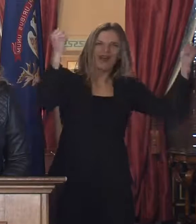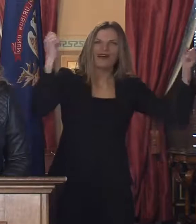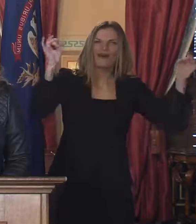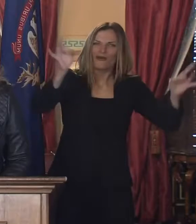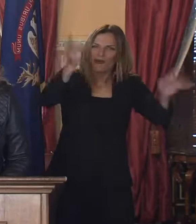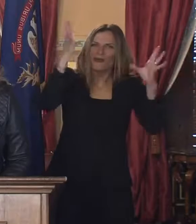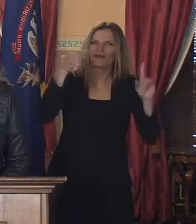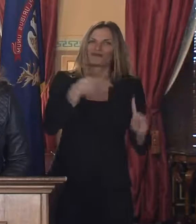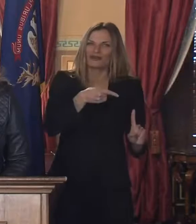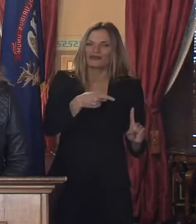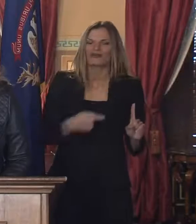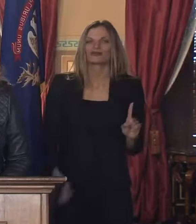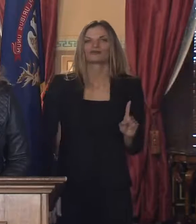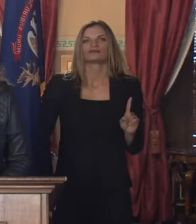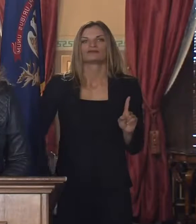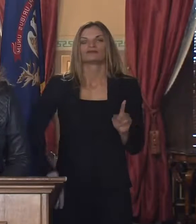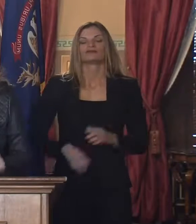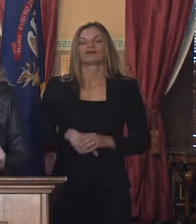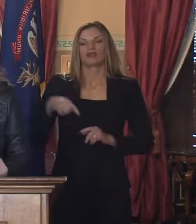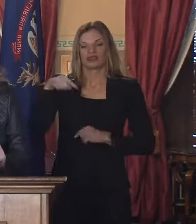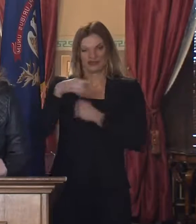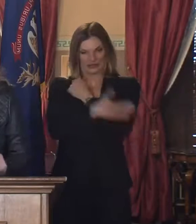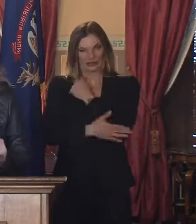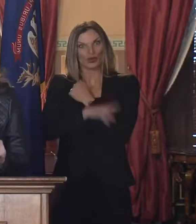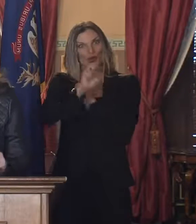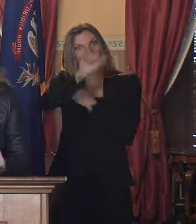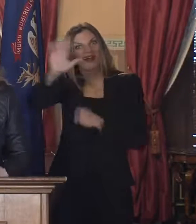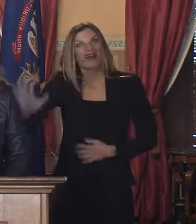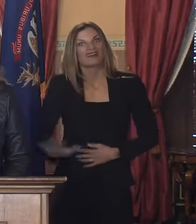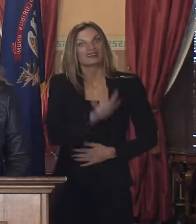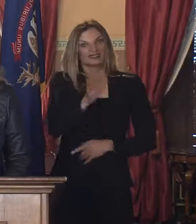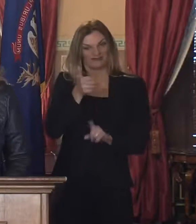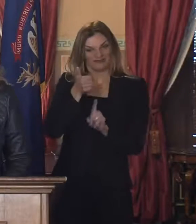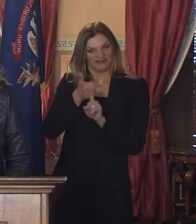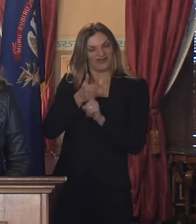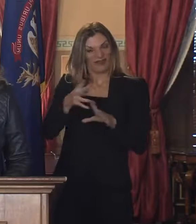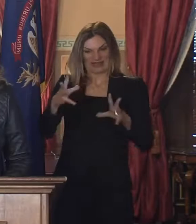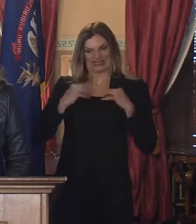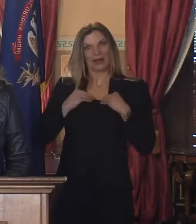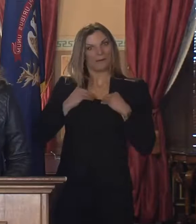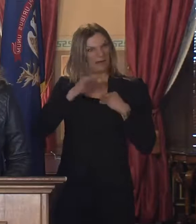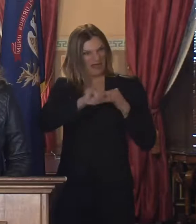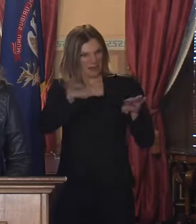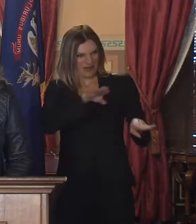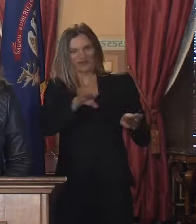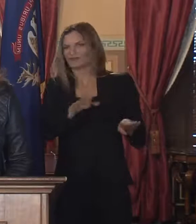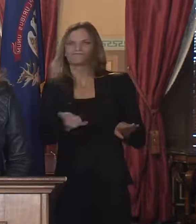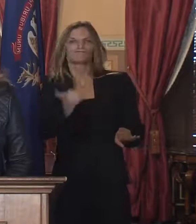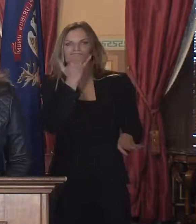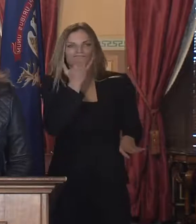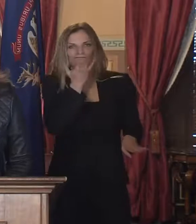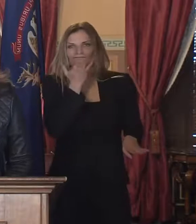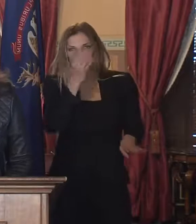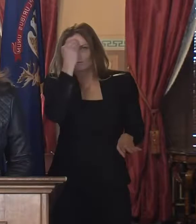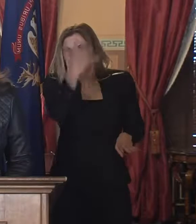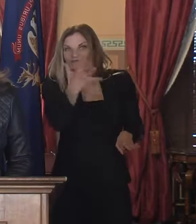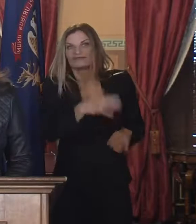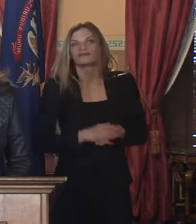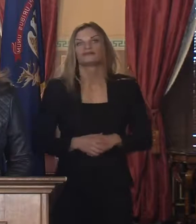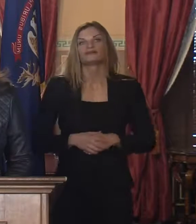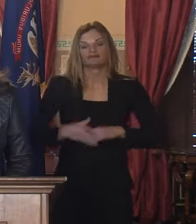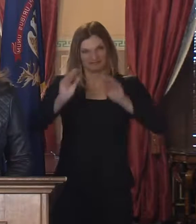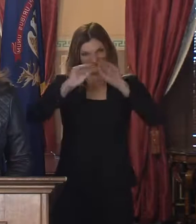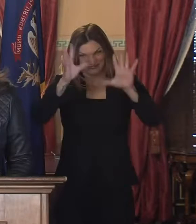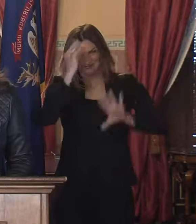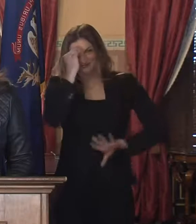country, because of what it stands for, will not stand for your conduct. So let me say this loud